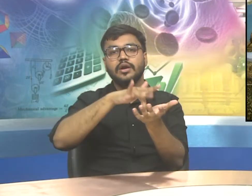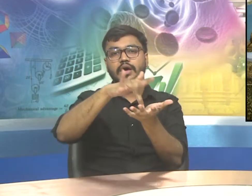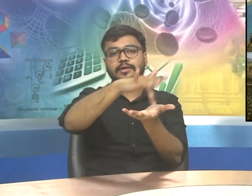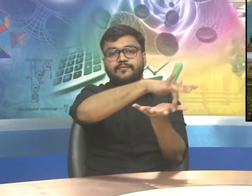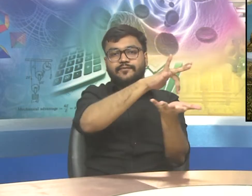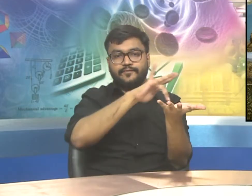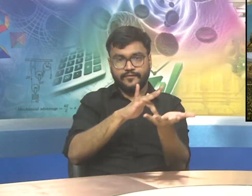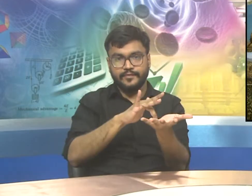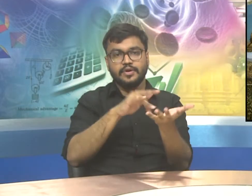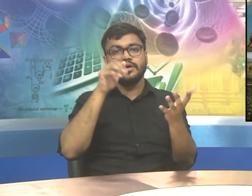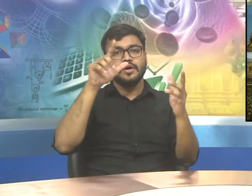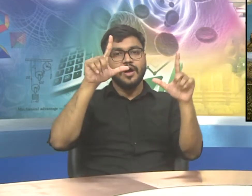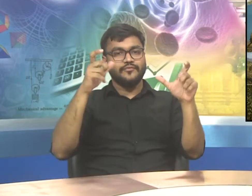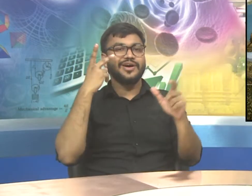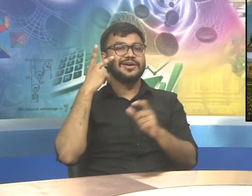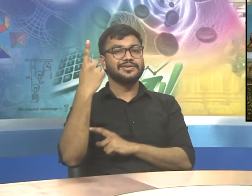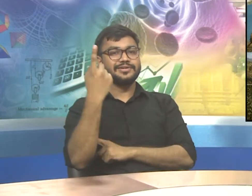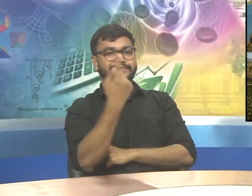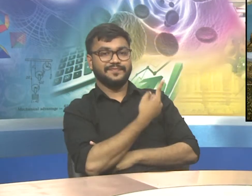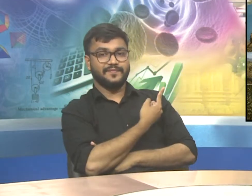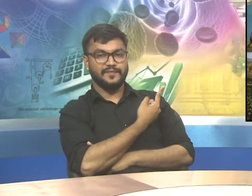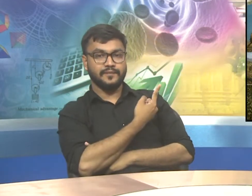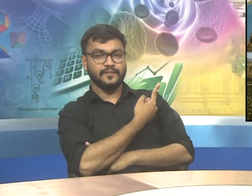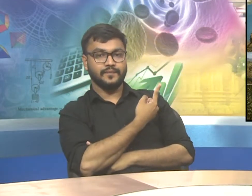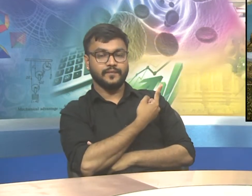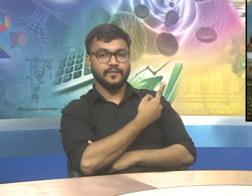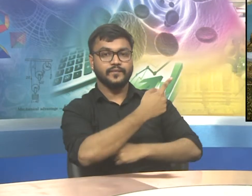Foragers are the people who search for food.